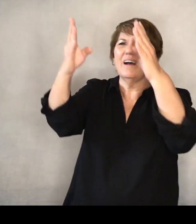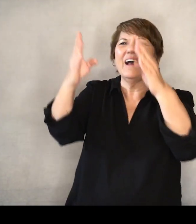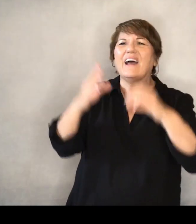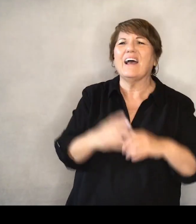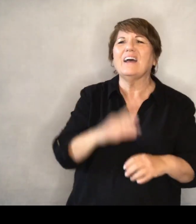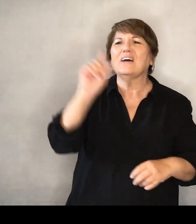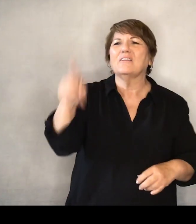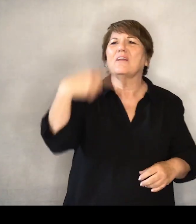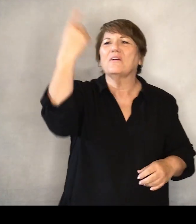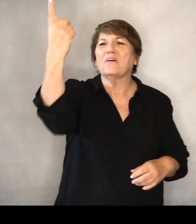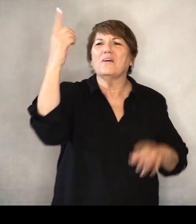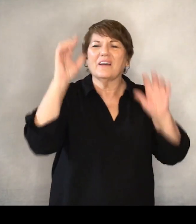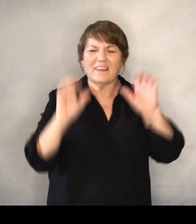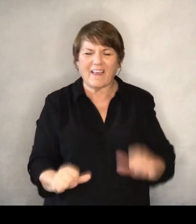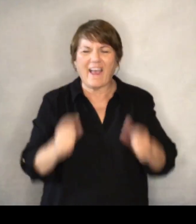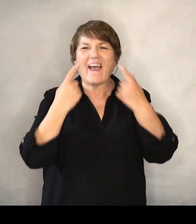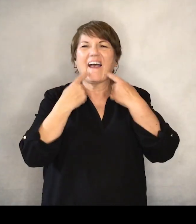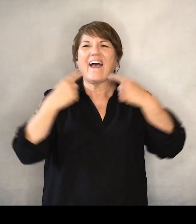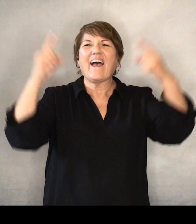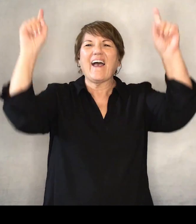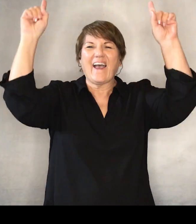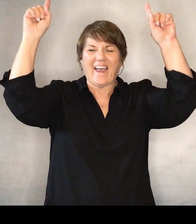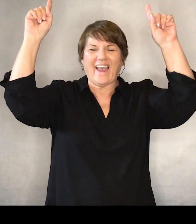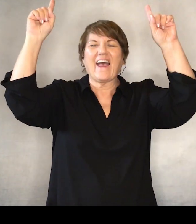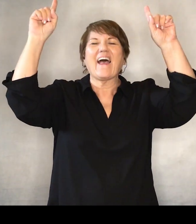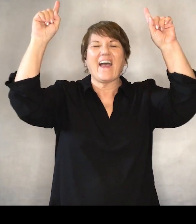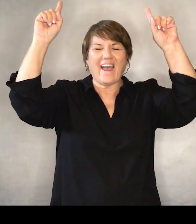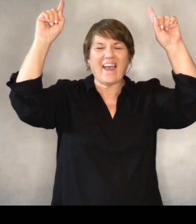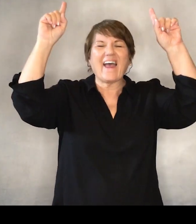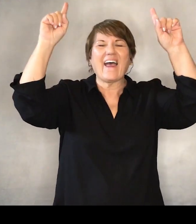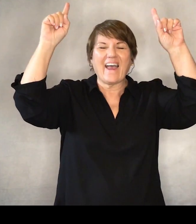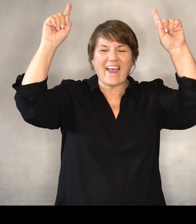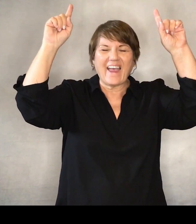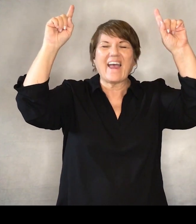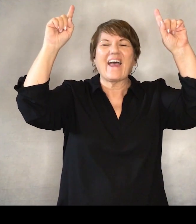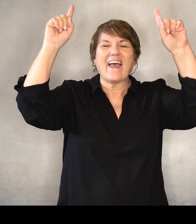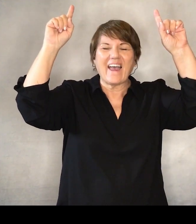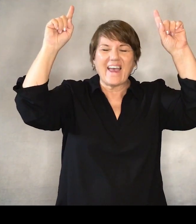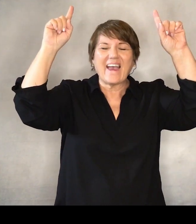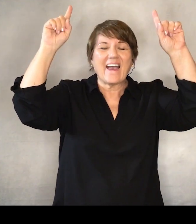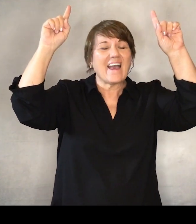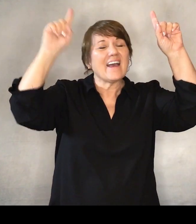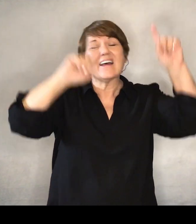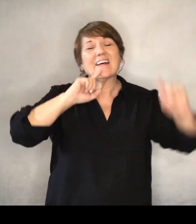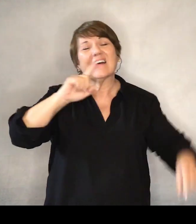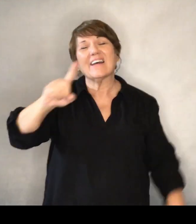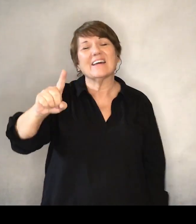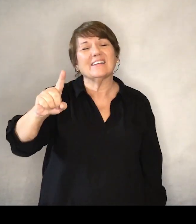The only one who cares.